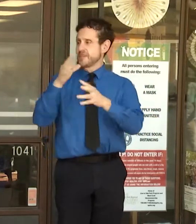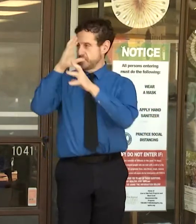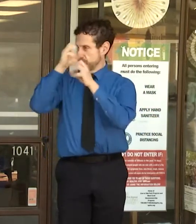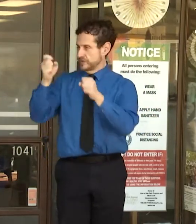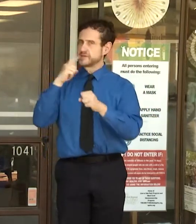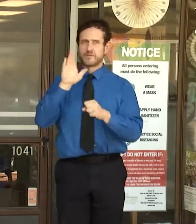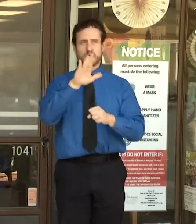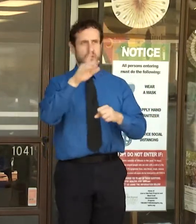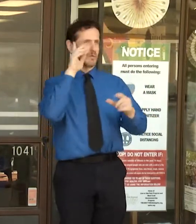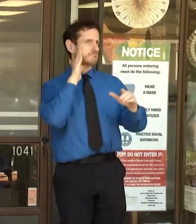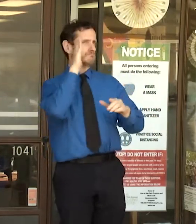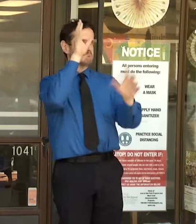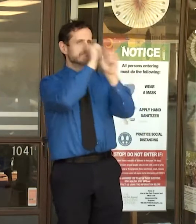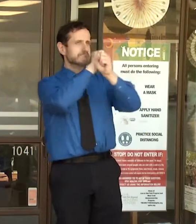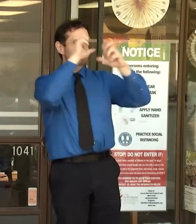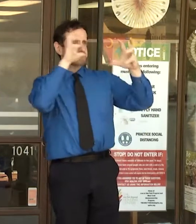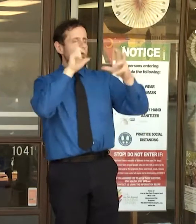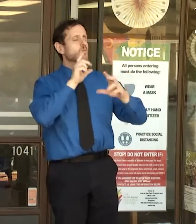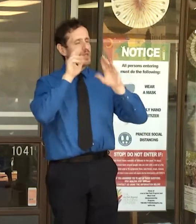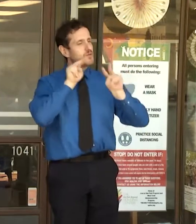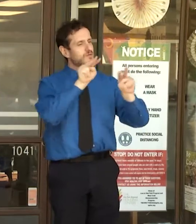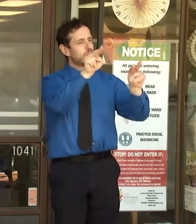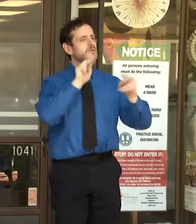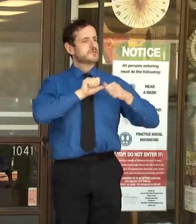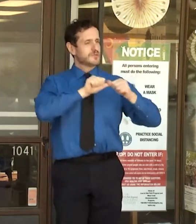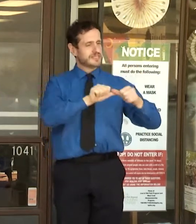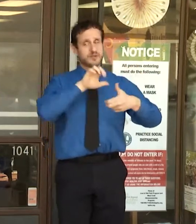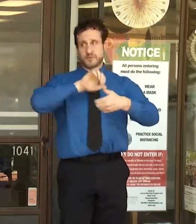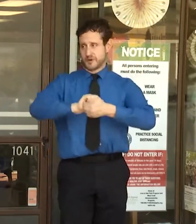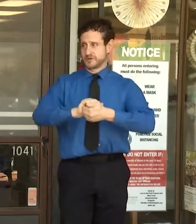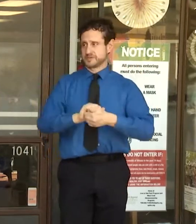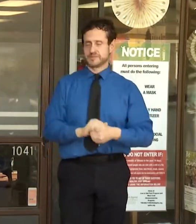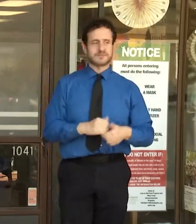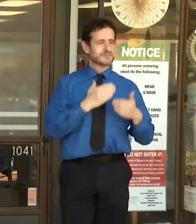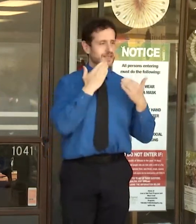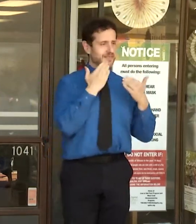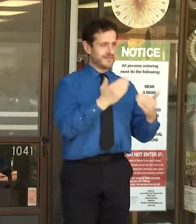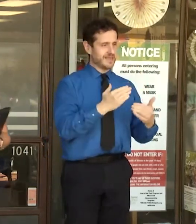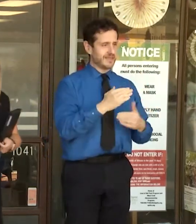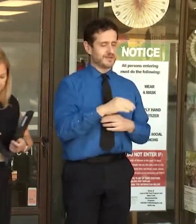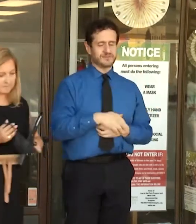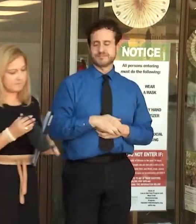to this continued partnership. All right, thank you, Sophie.